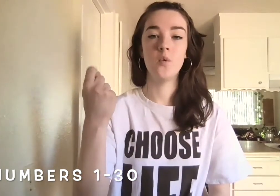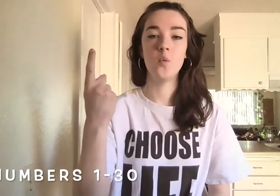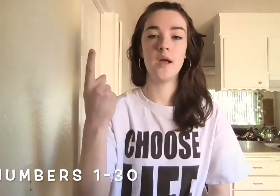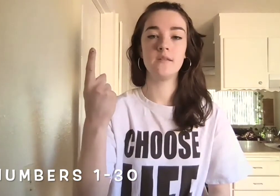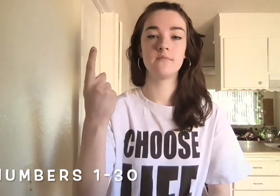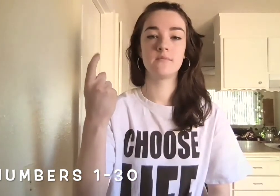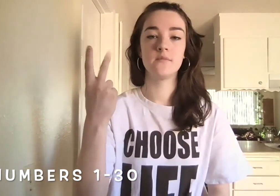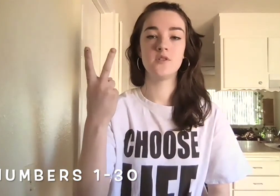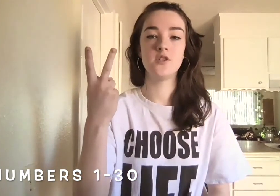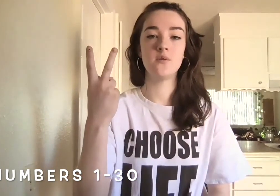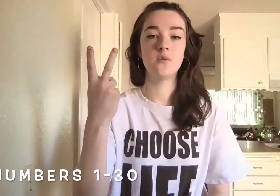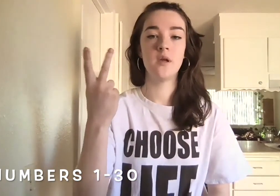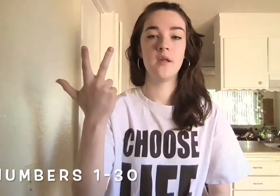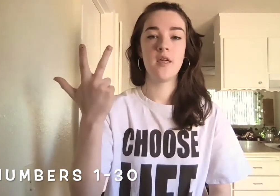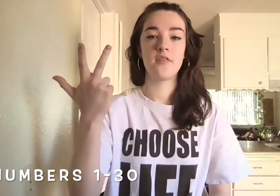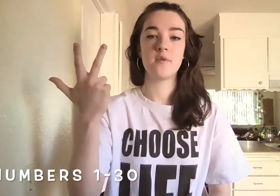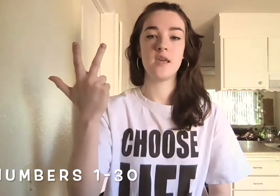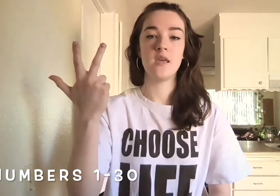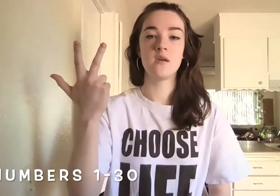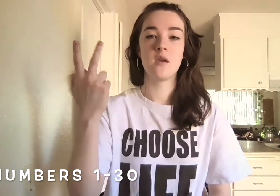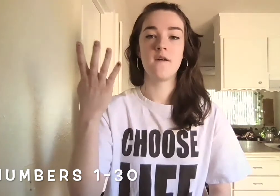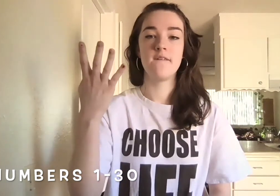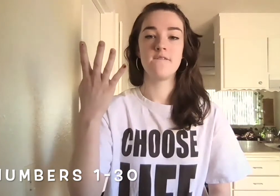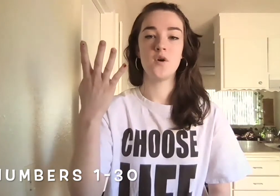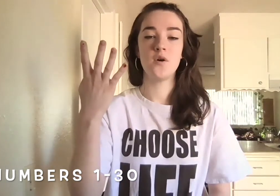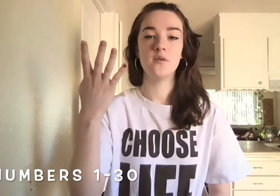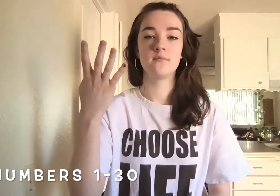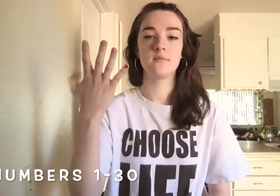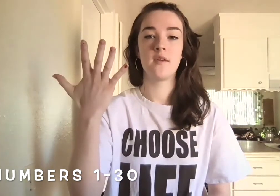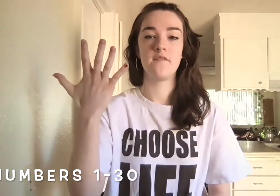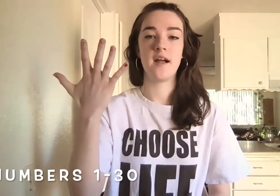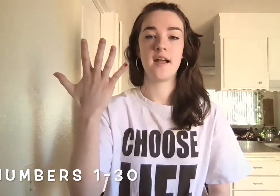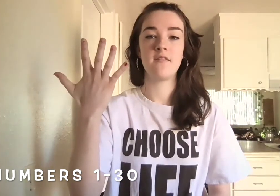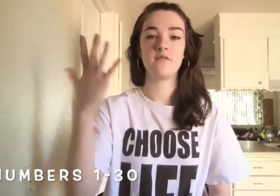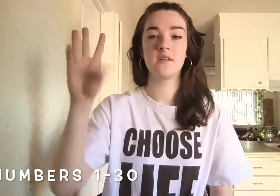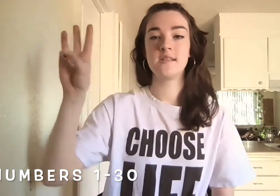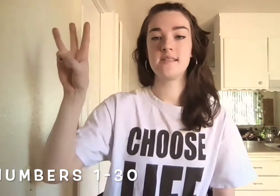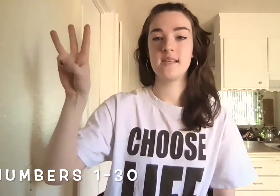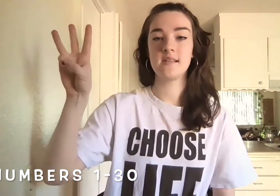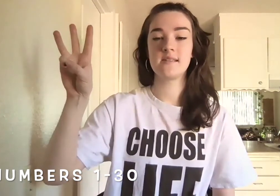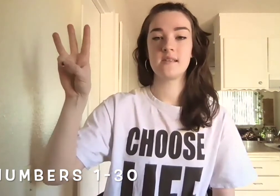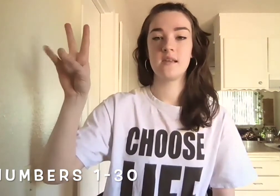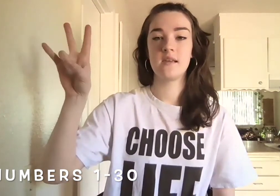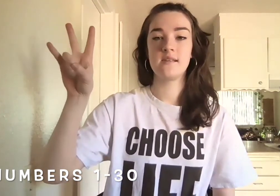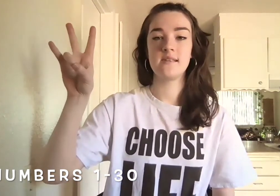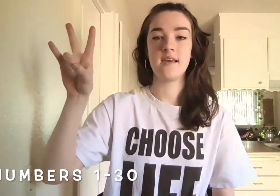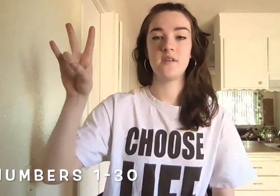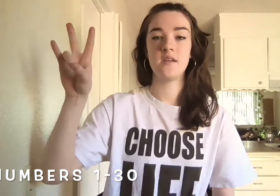1, 2, 3, 4, 5, 6,